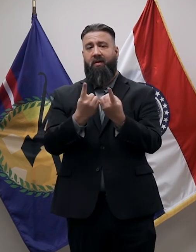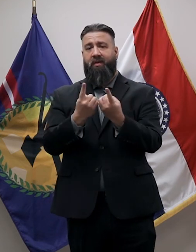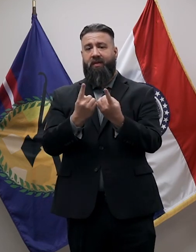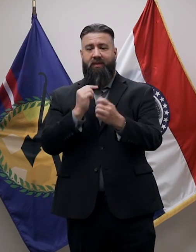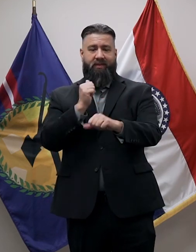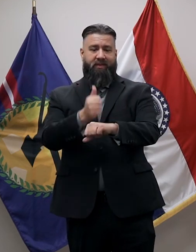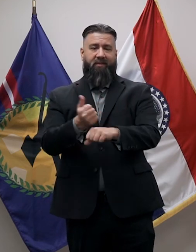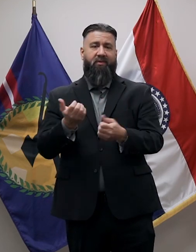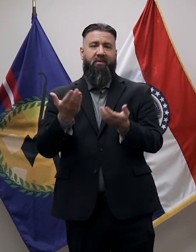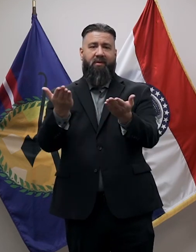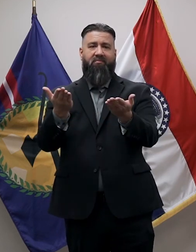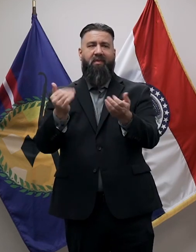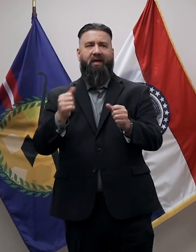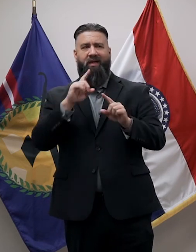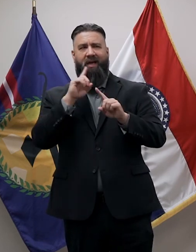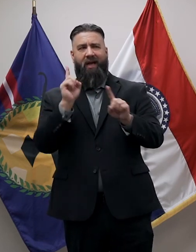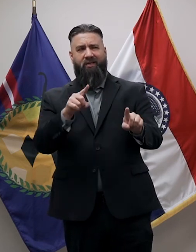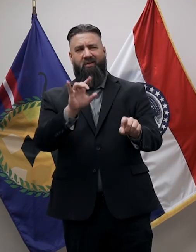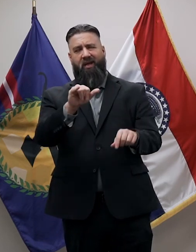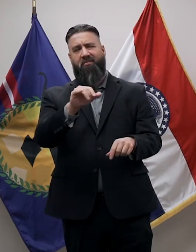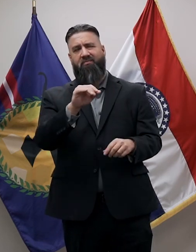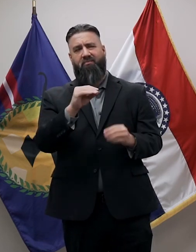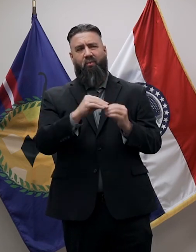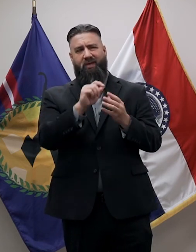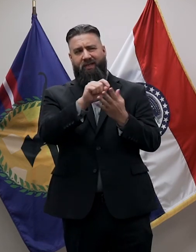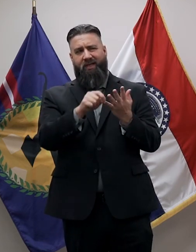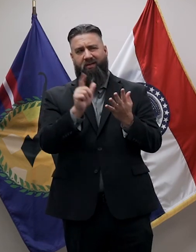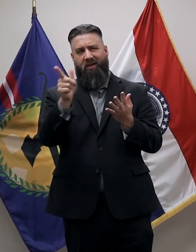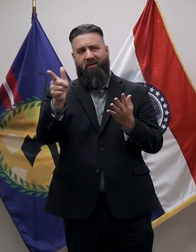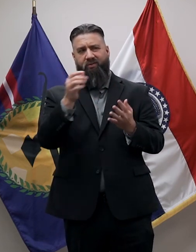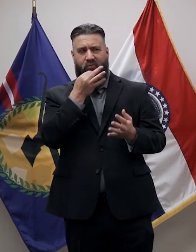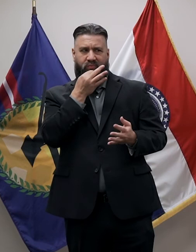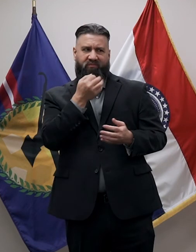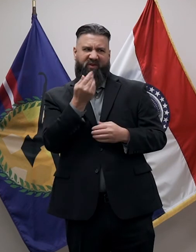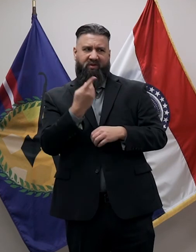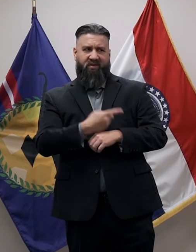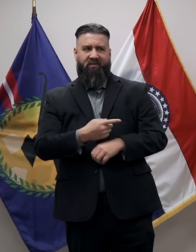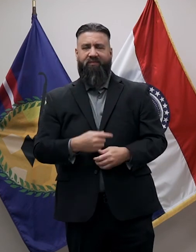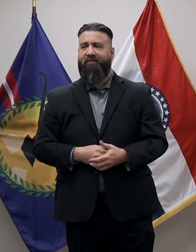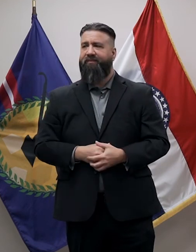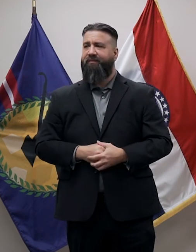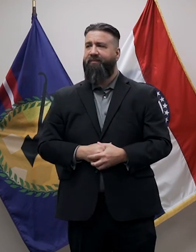together, and we'll be able to answer your question in more detail in the next couple of days.